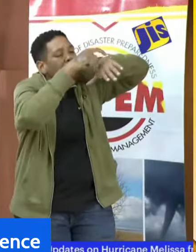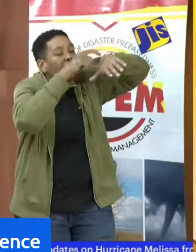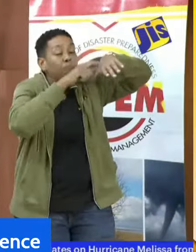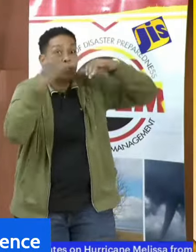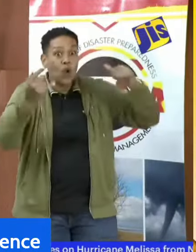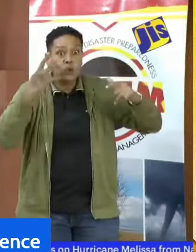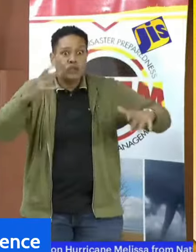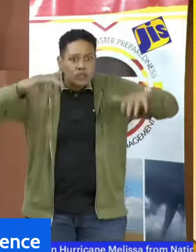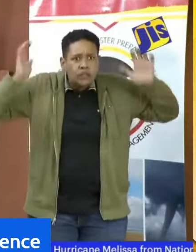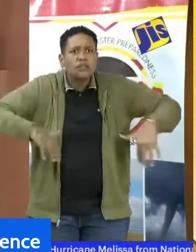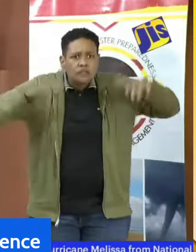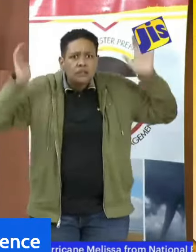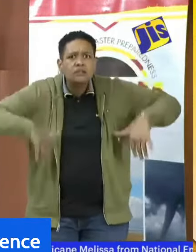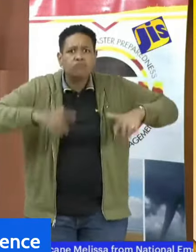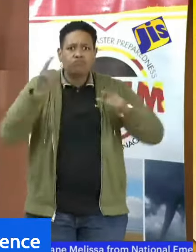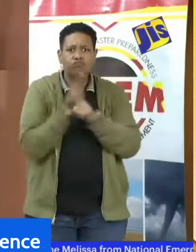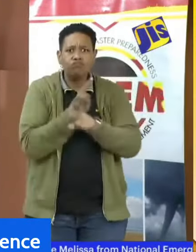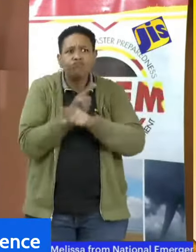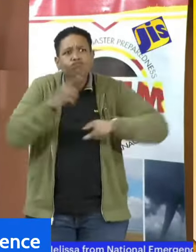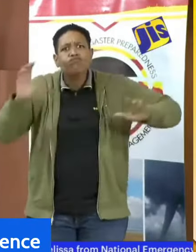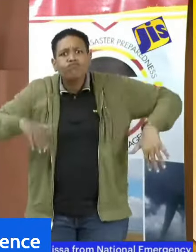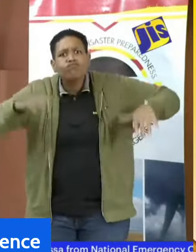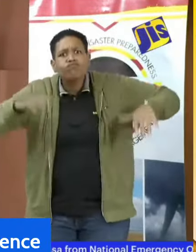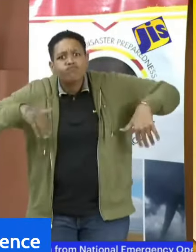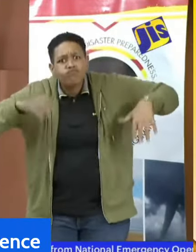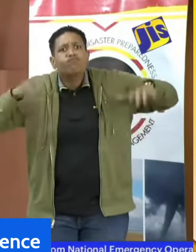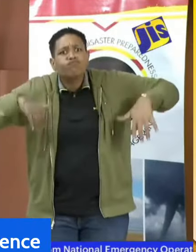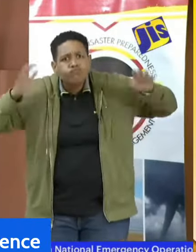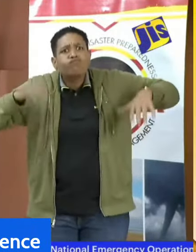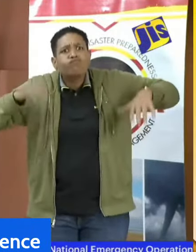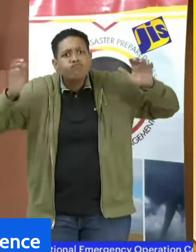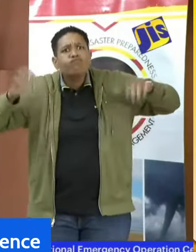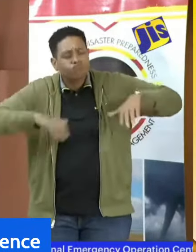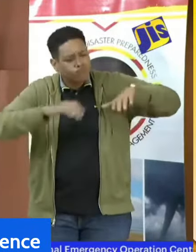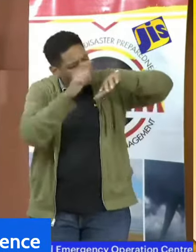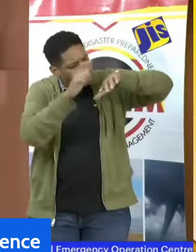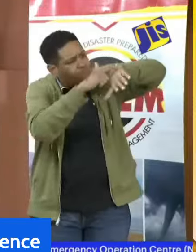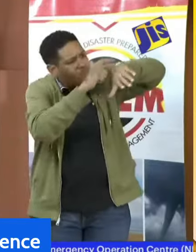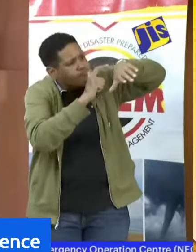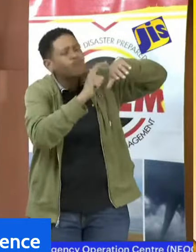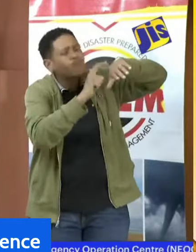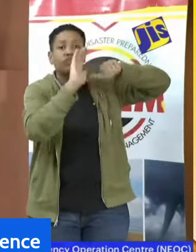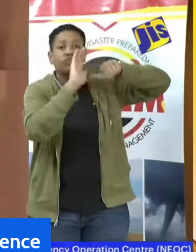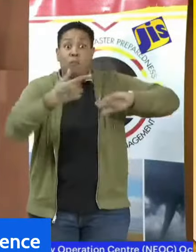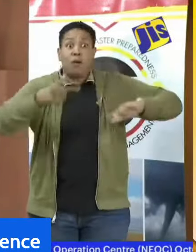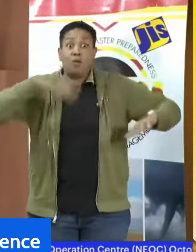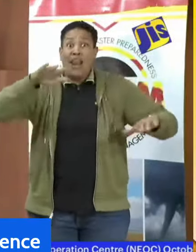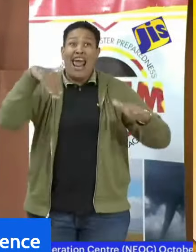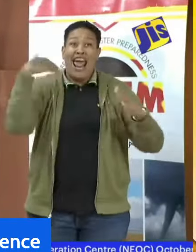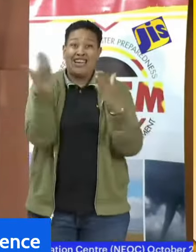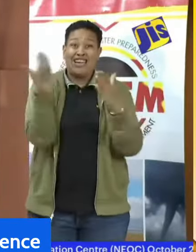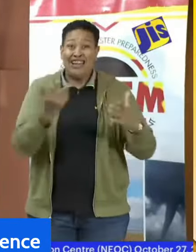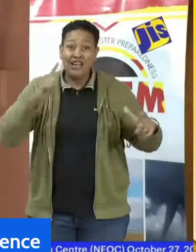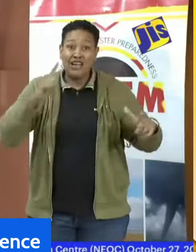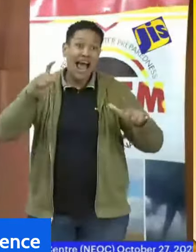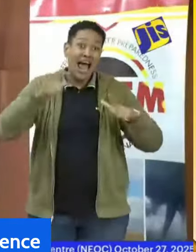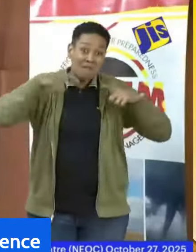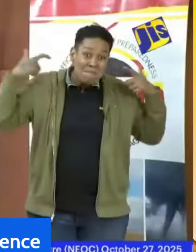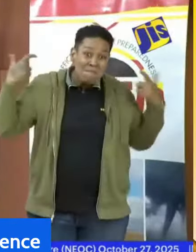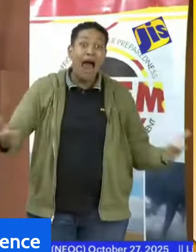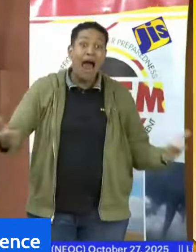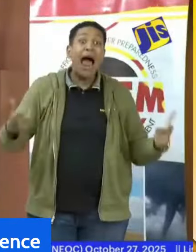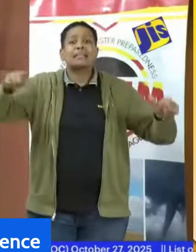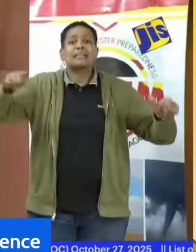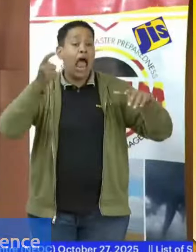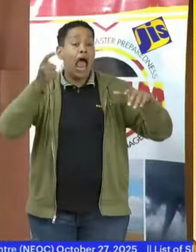seeing more moderate rainfall occurring over sections of the island. We have not come into that large mass that